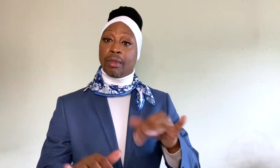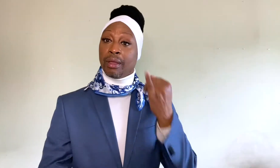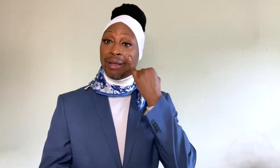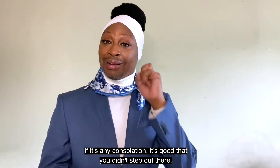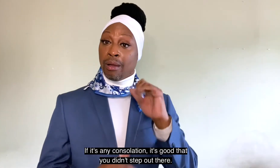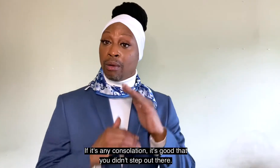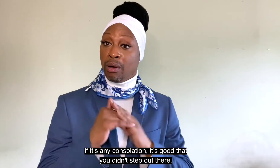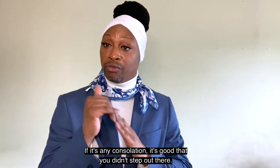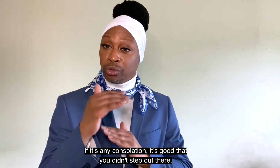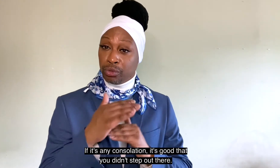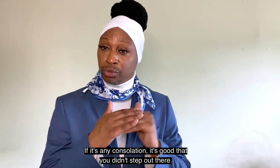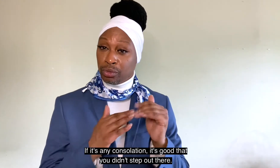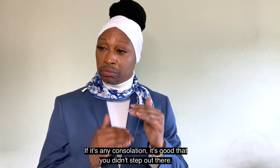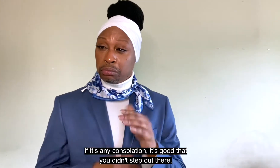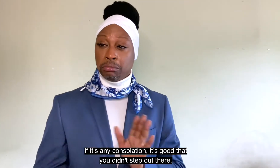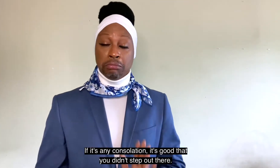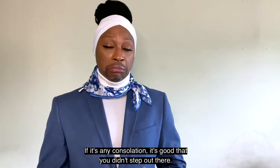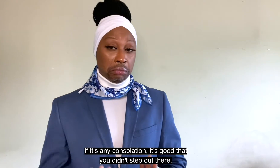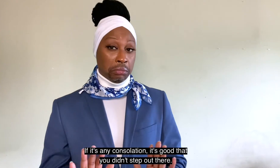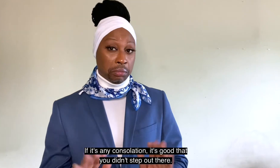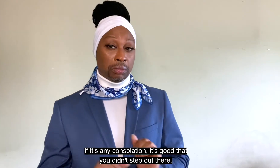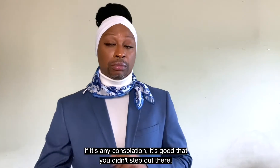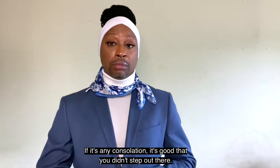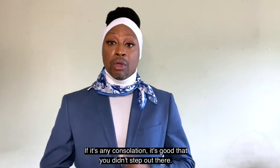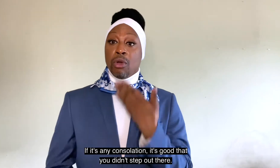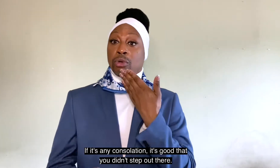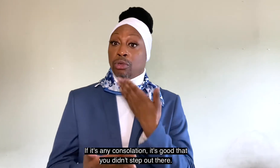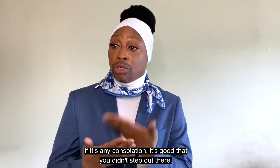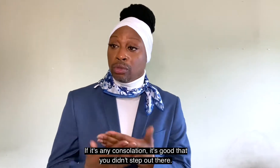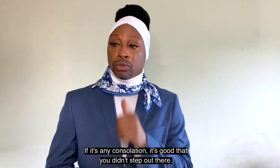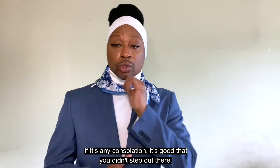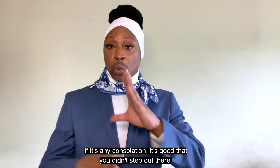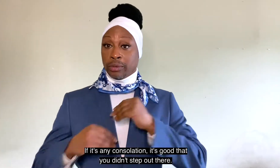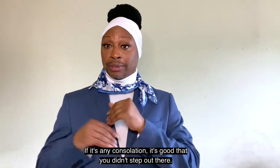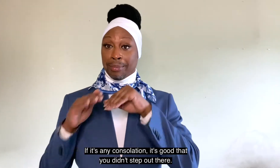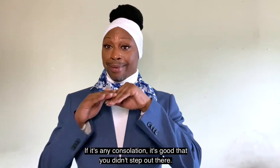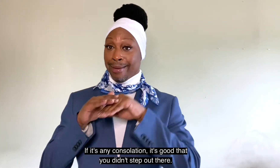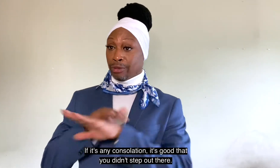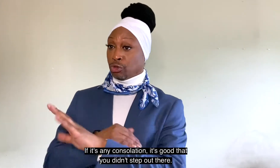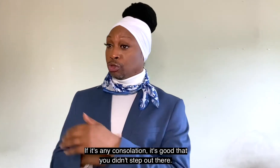If it's any consolation. It's a good thing that you didn't step out there.